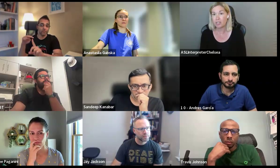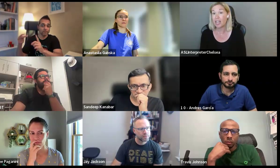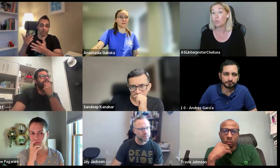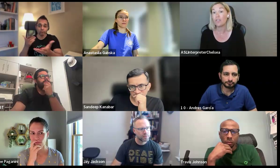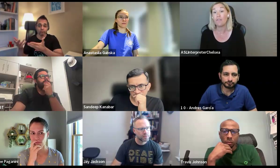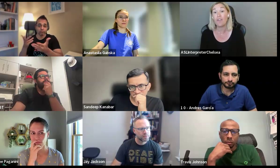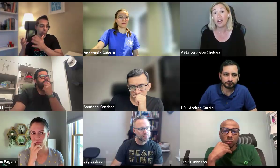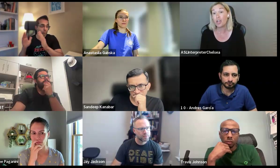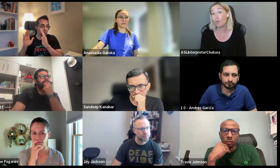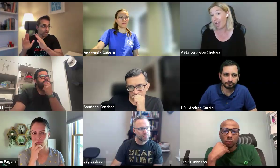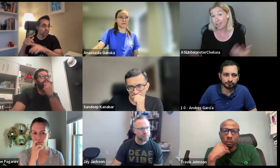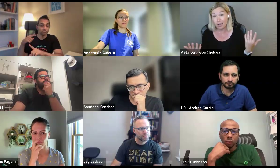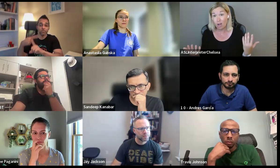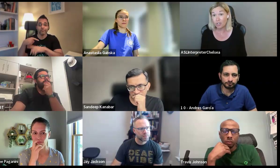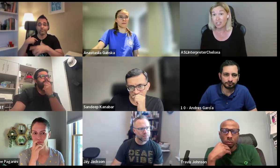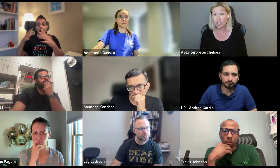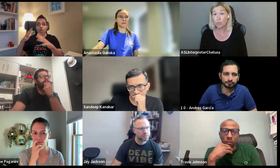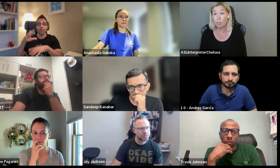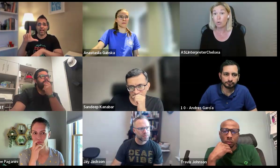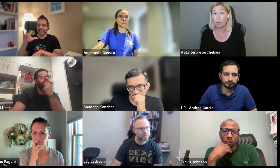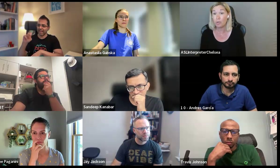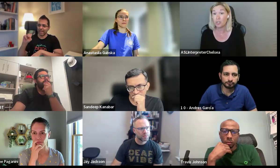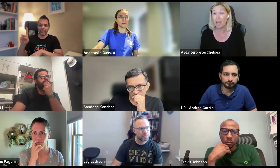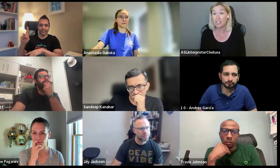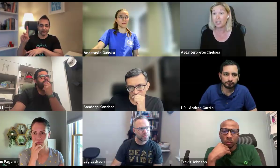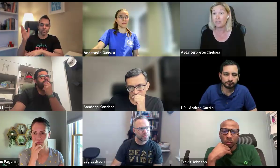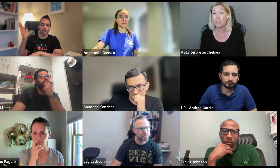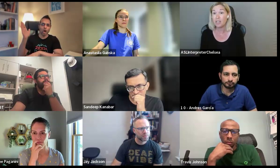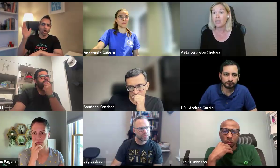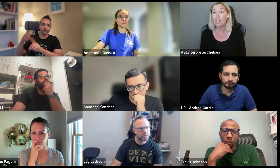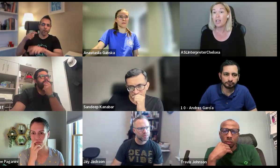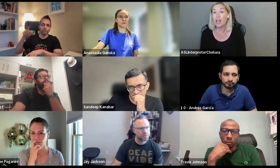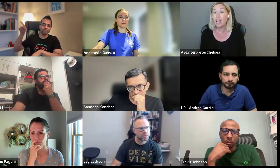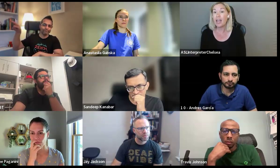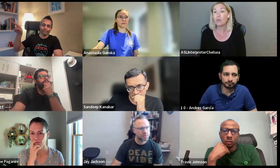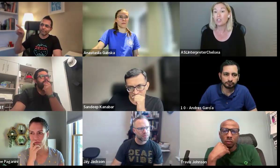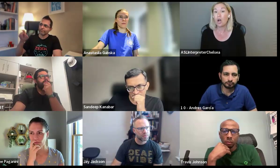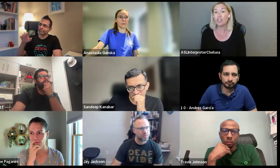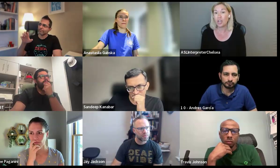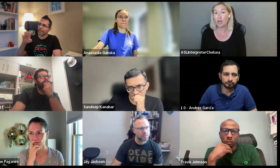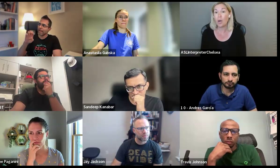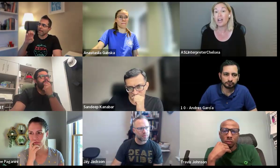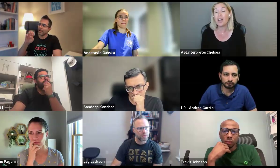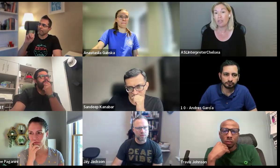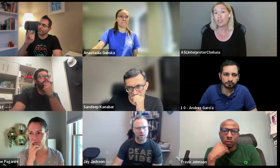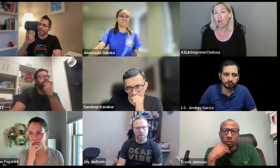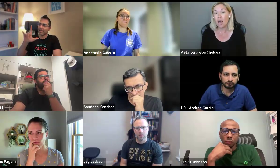contributions, and it was a very great conversation with multiple perspectives. And there was also another